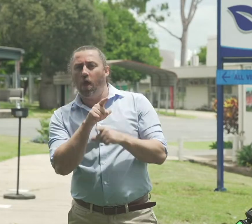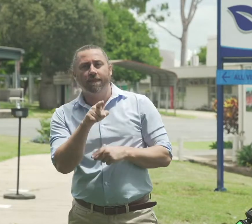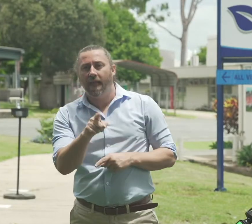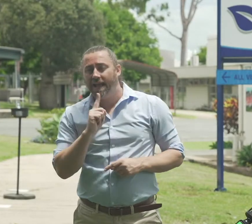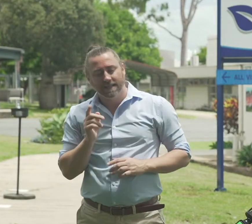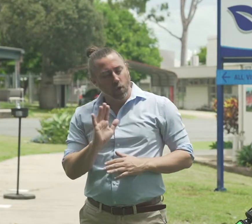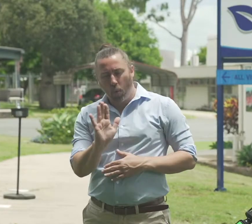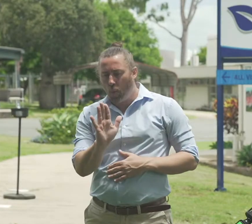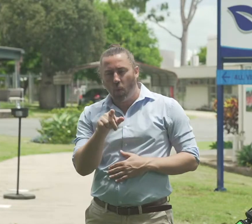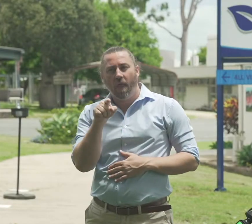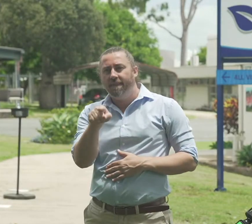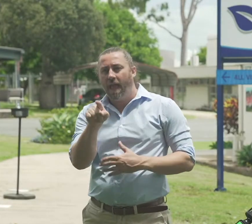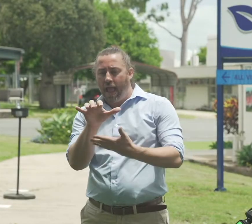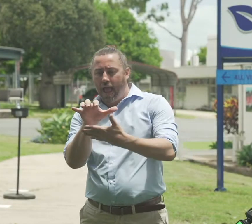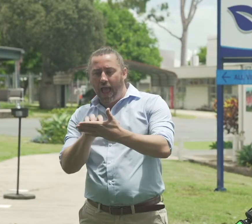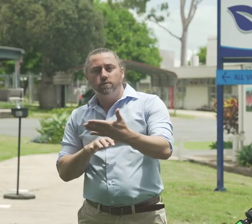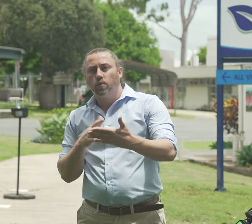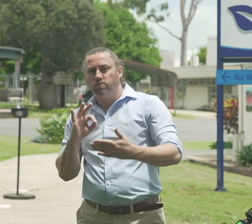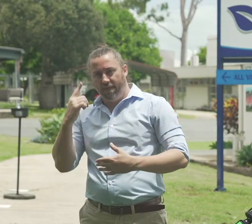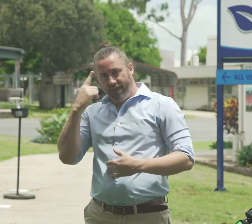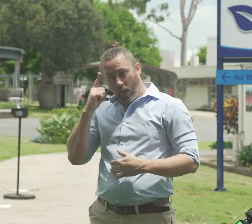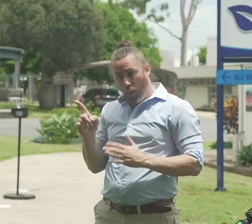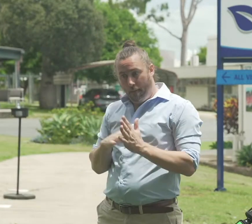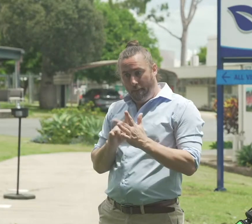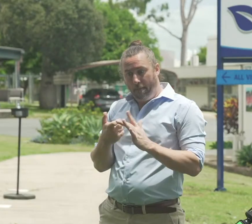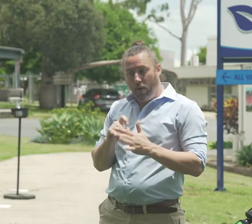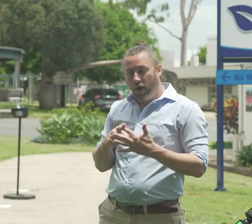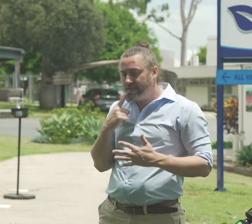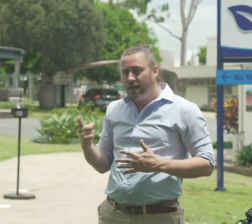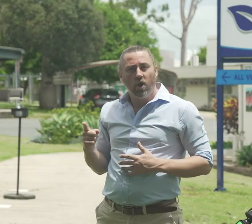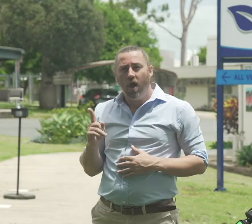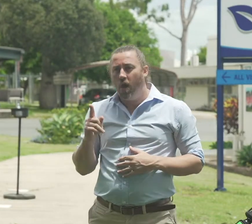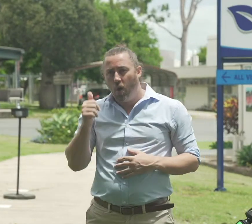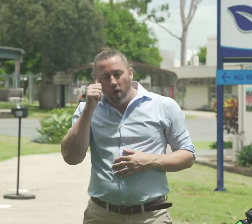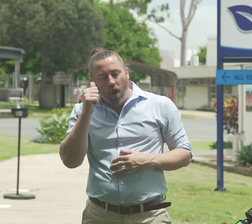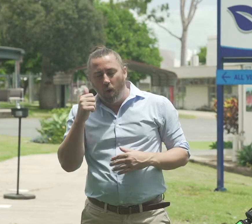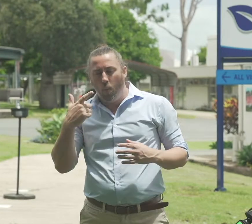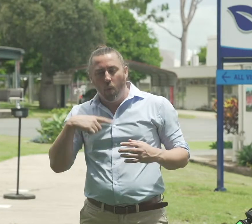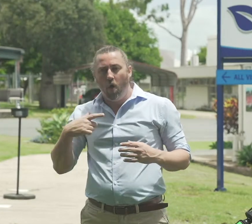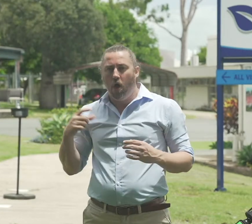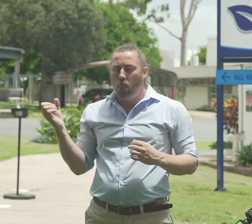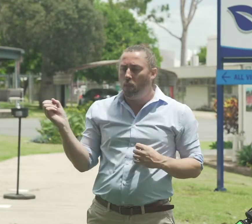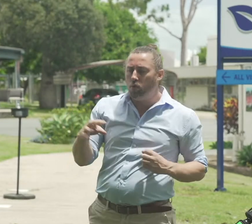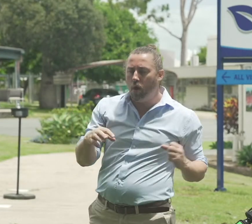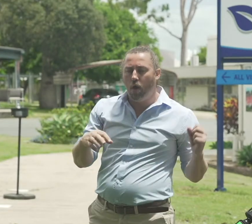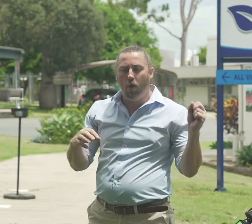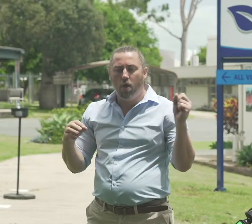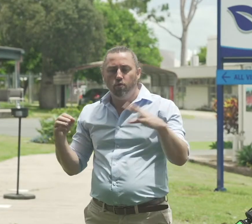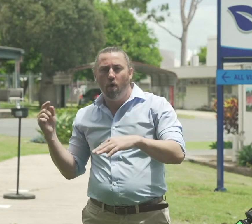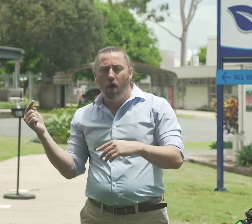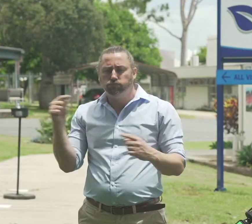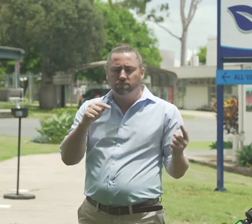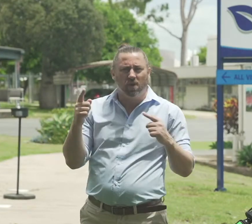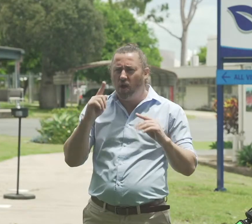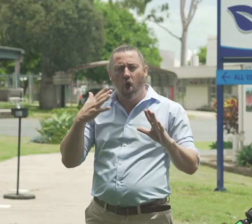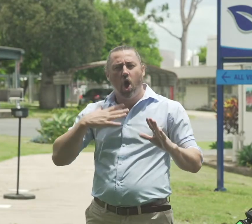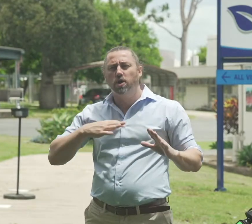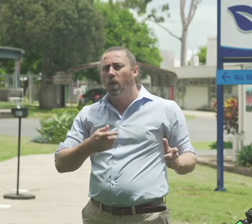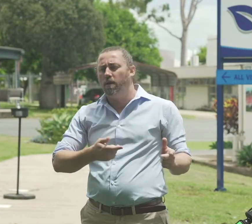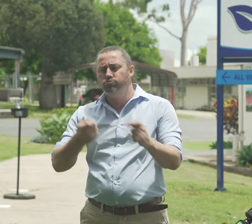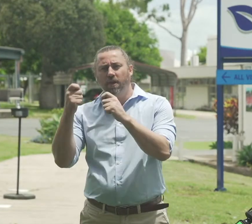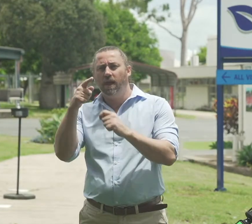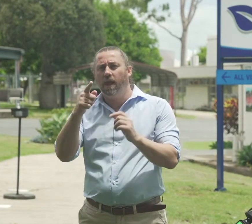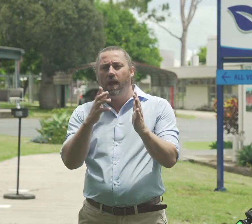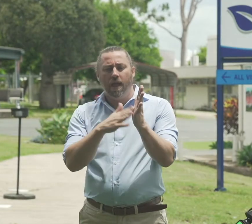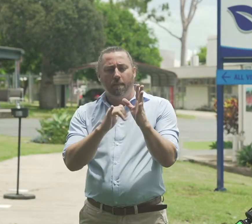the article does not reflect his views. And I think, whatever the politics around this, we don't need to drag Mason